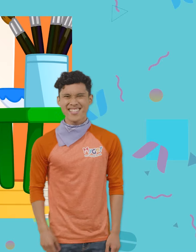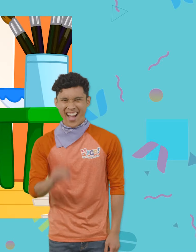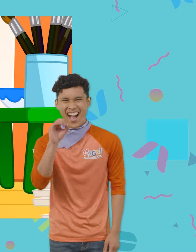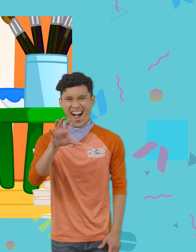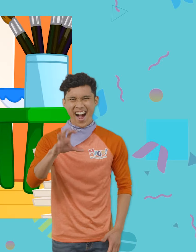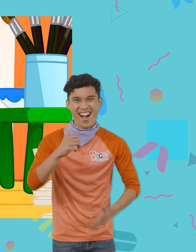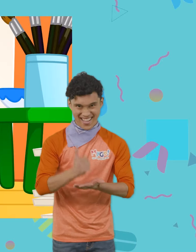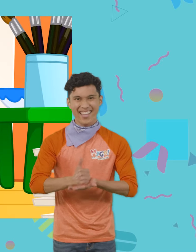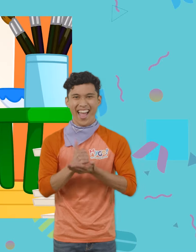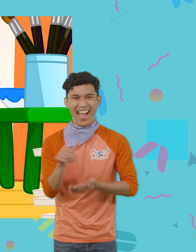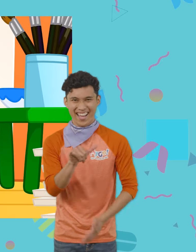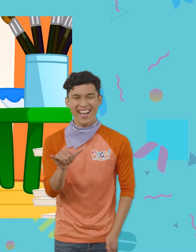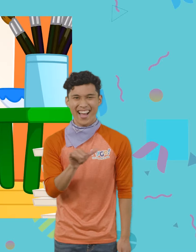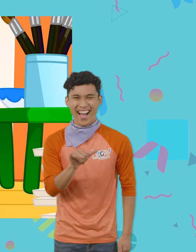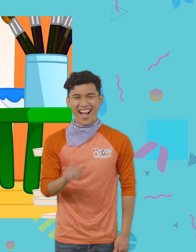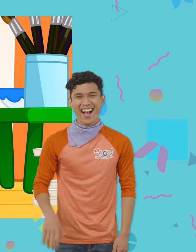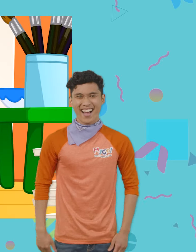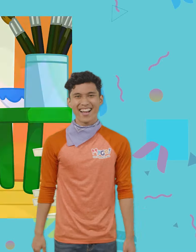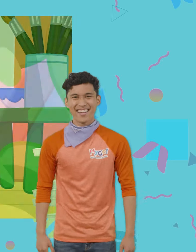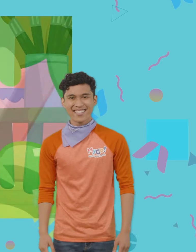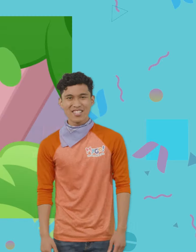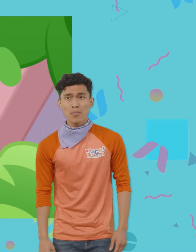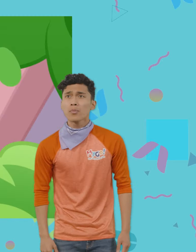Morphle, gonna help too.